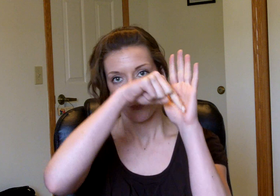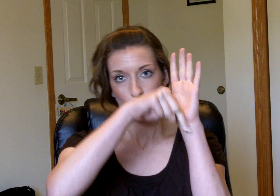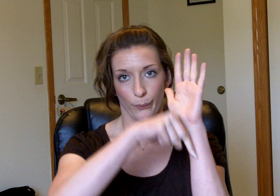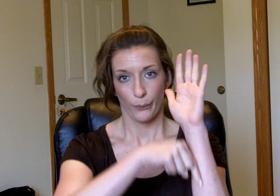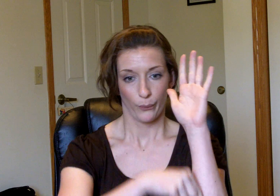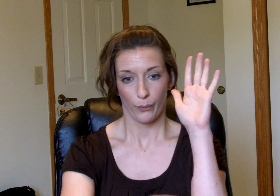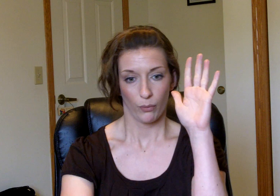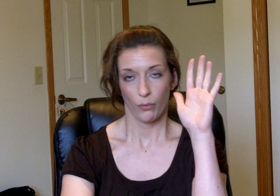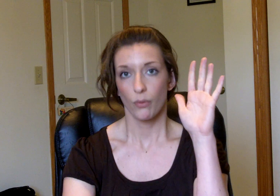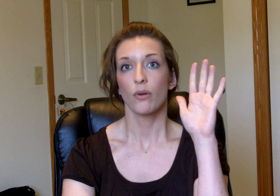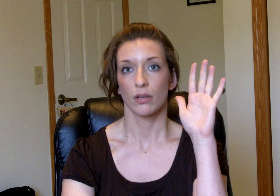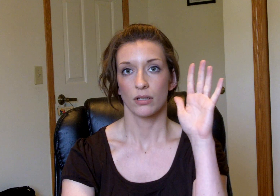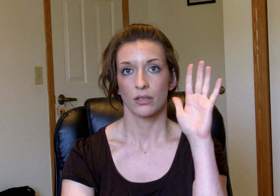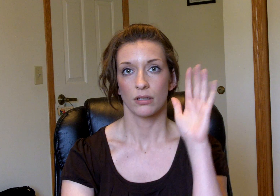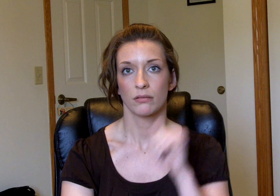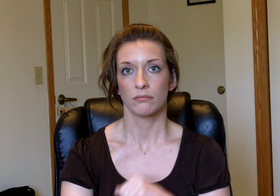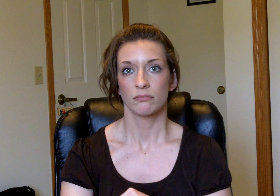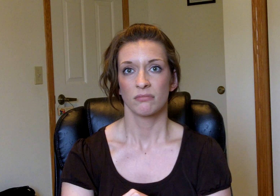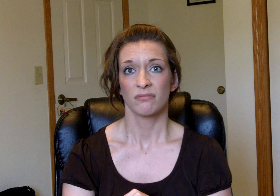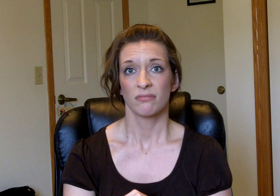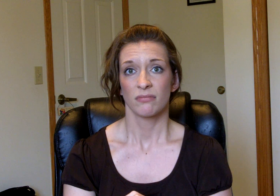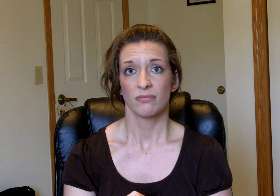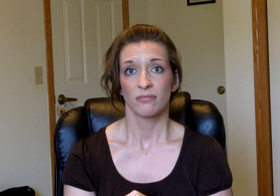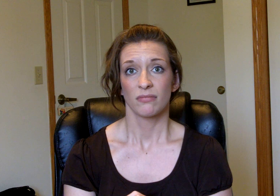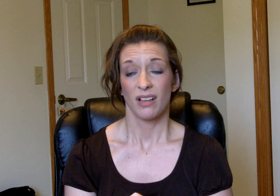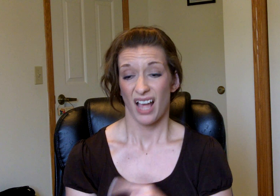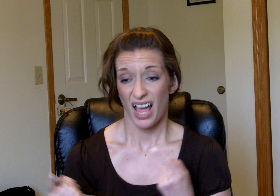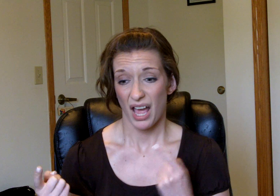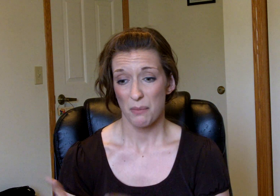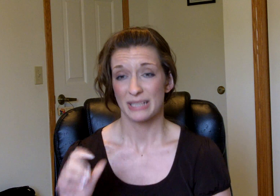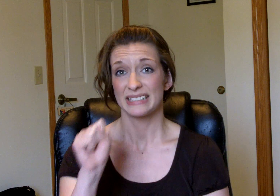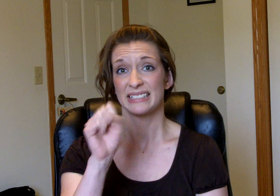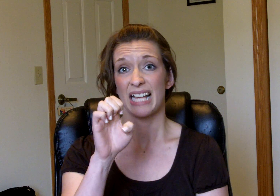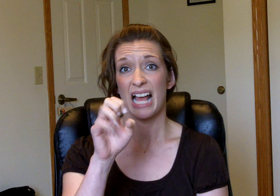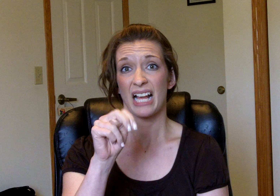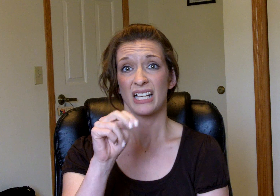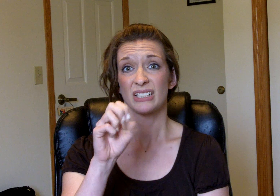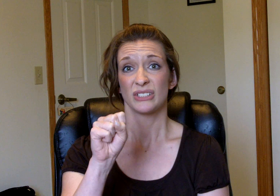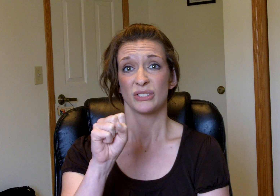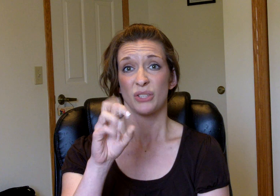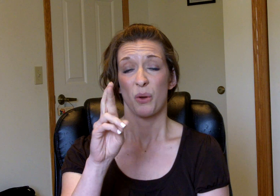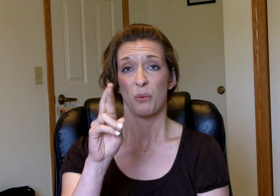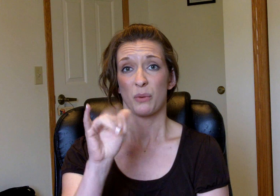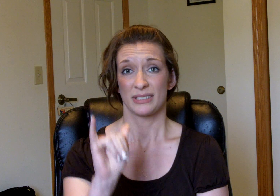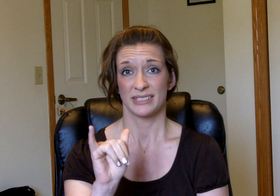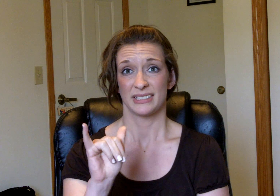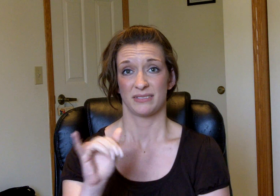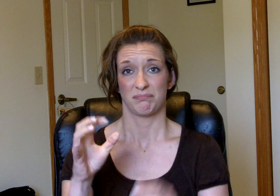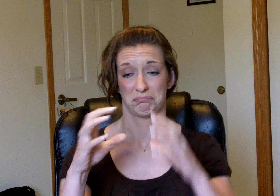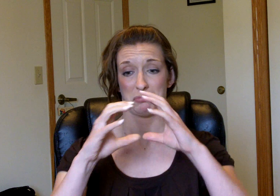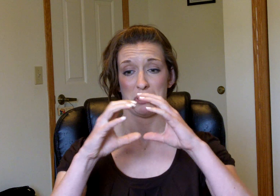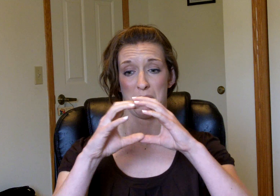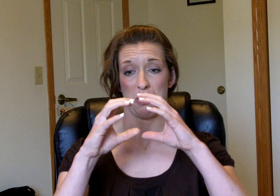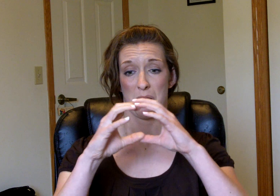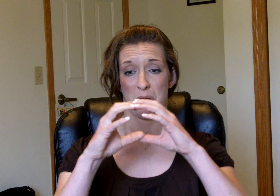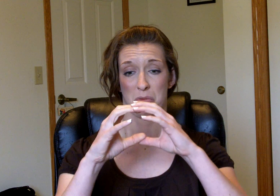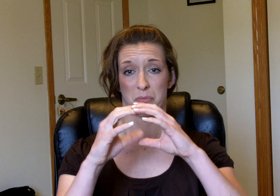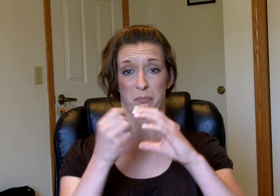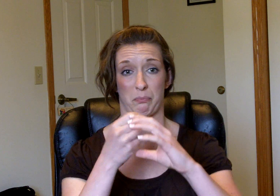Otherwise, sensory cells would have impulses coming out of them when information was trying to come in them. That